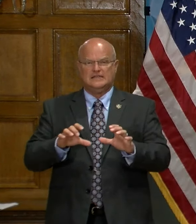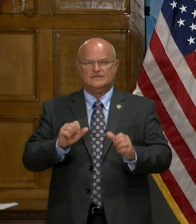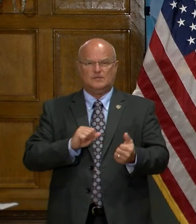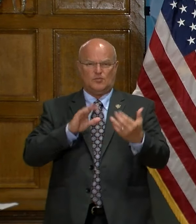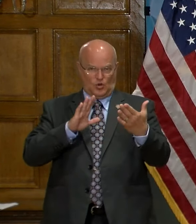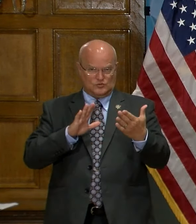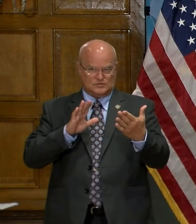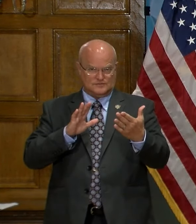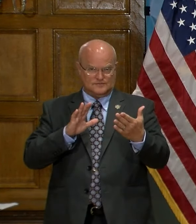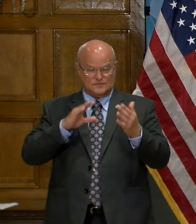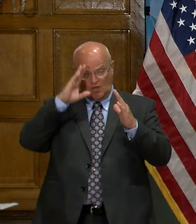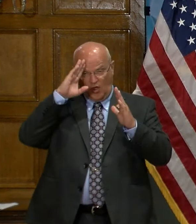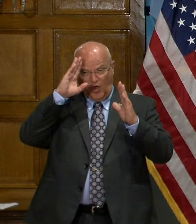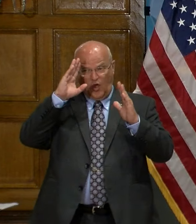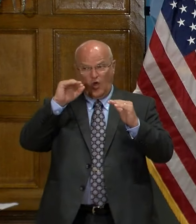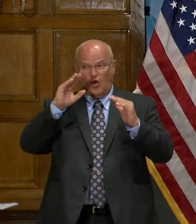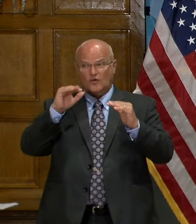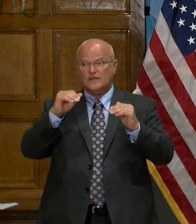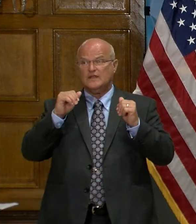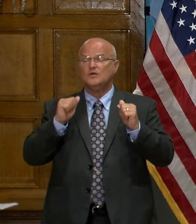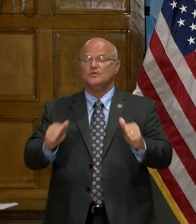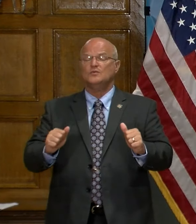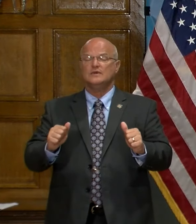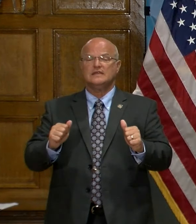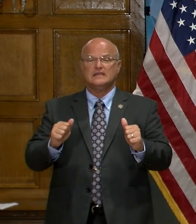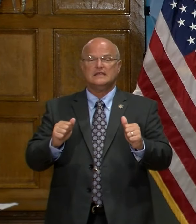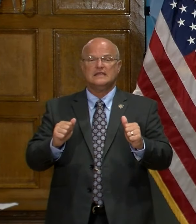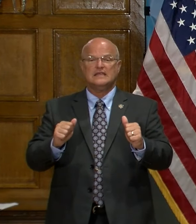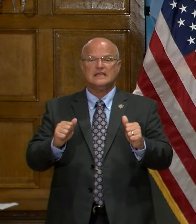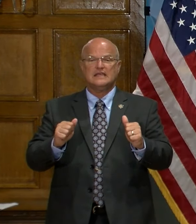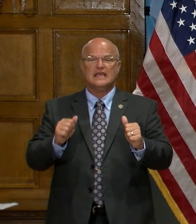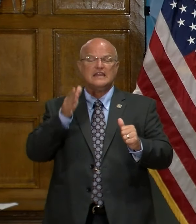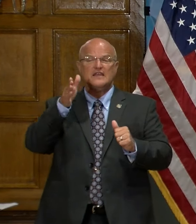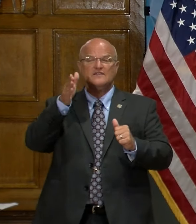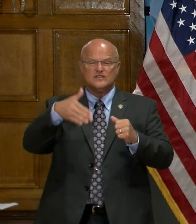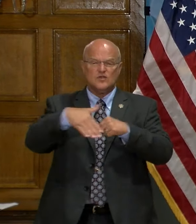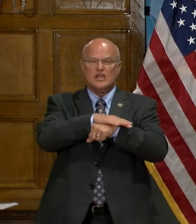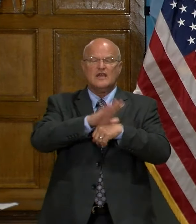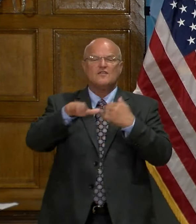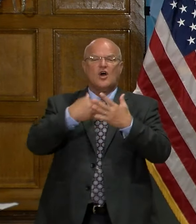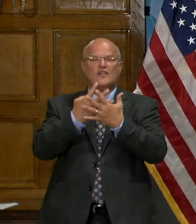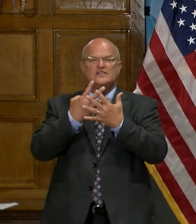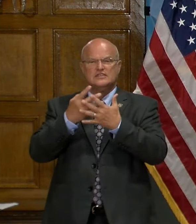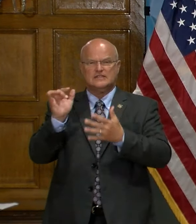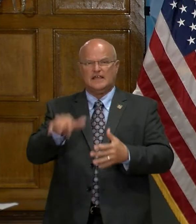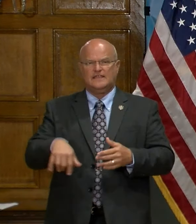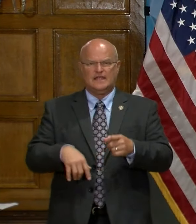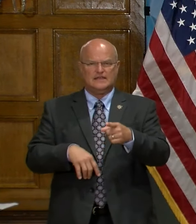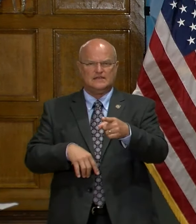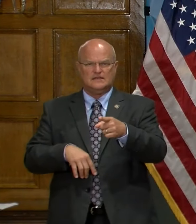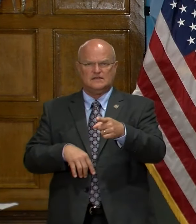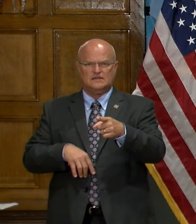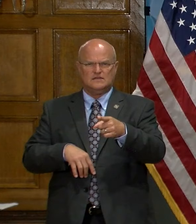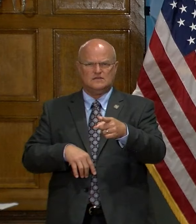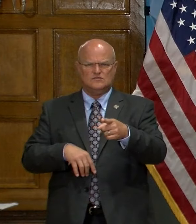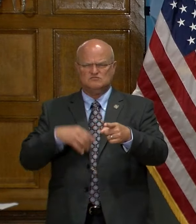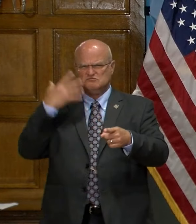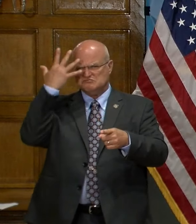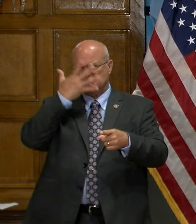approach. Hopefully, we'll be able to eventually cover all the jails in that way. What does that